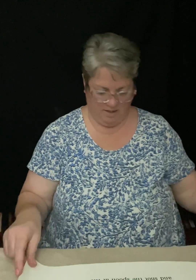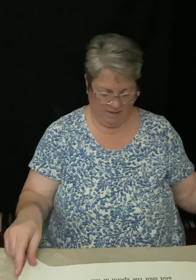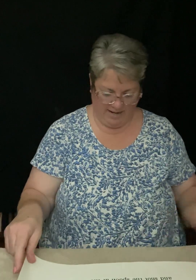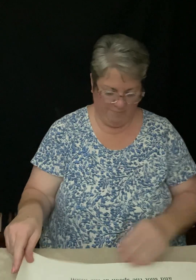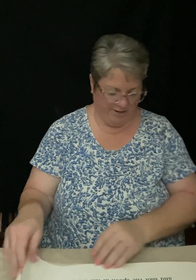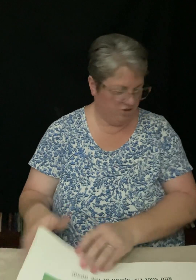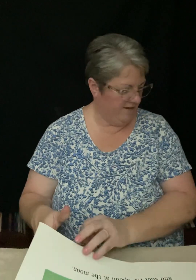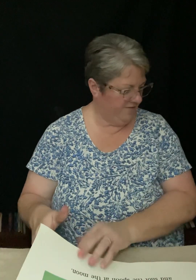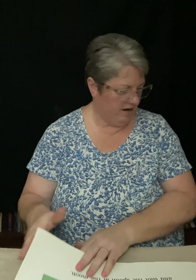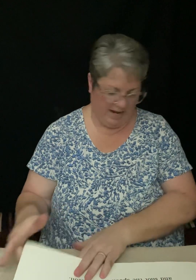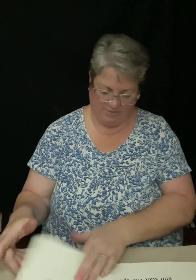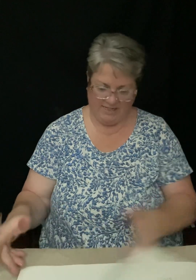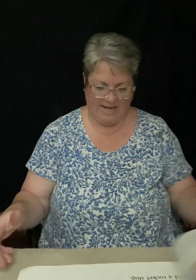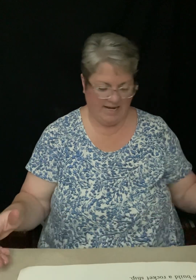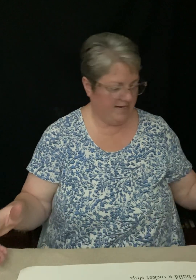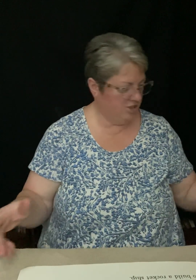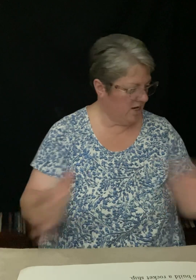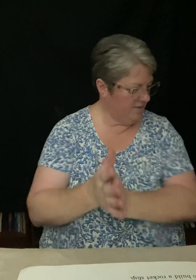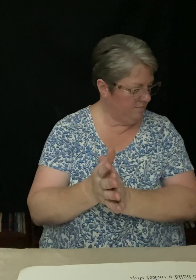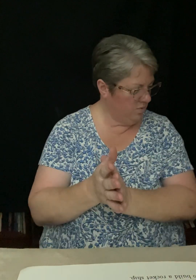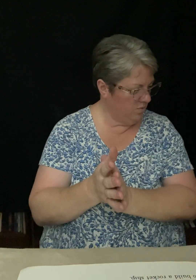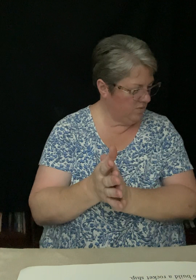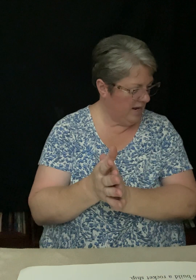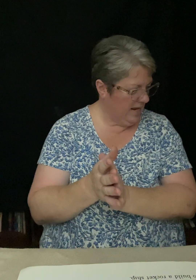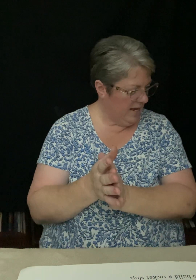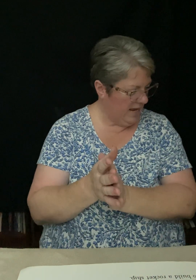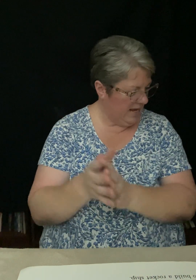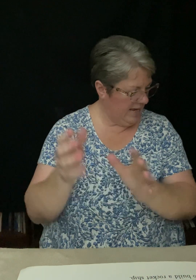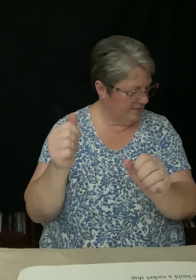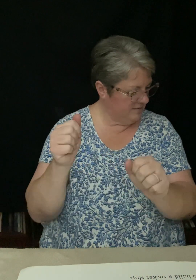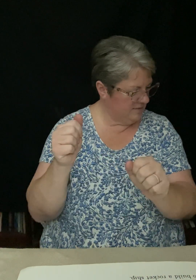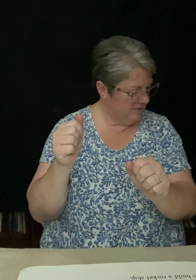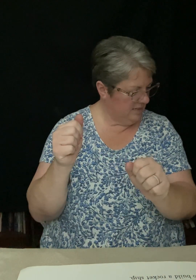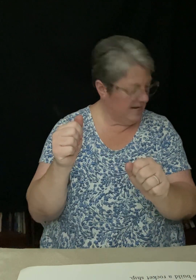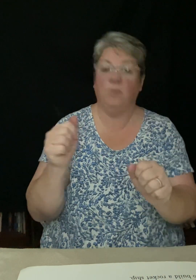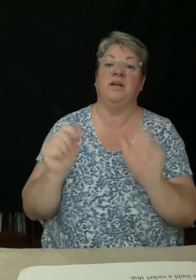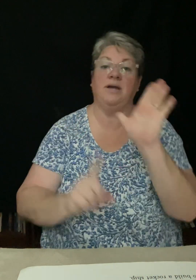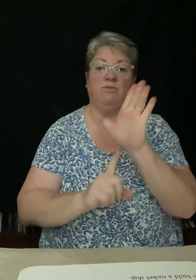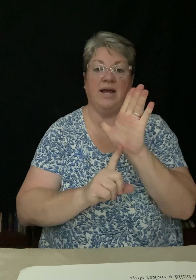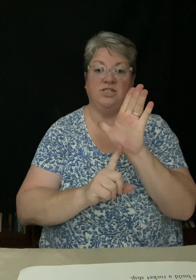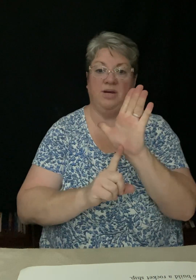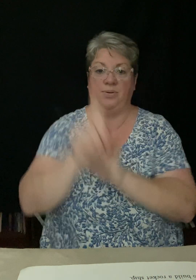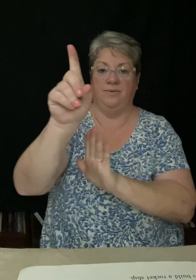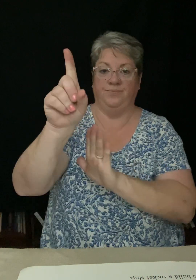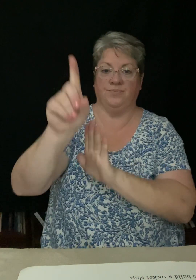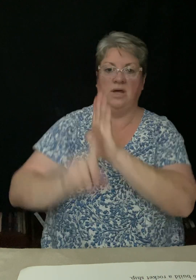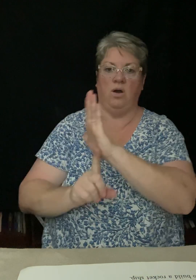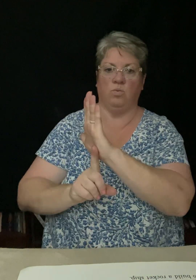now Bear's trying to figure out how to get it. He shot at the moon, and now we're going to make a rocket ship. A